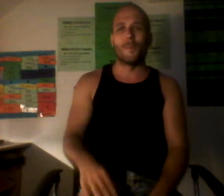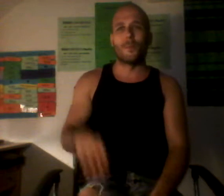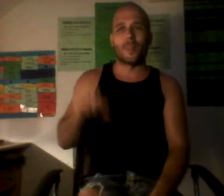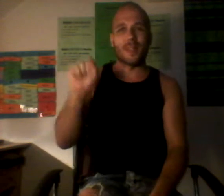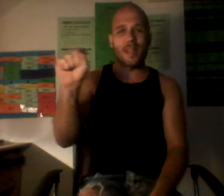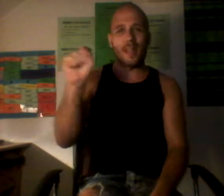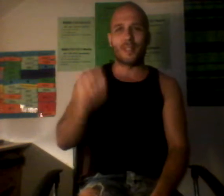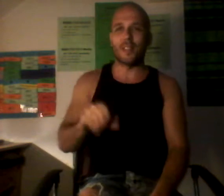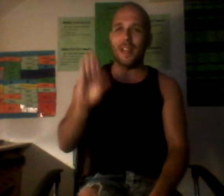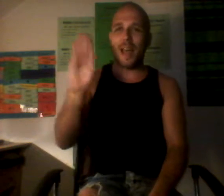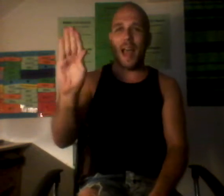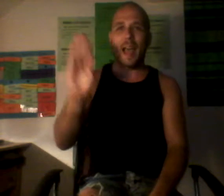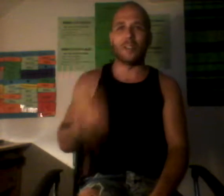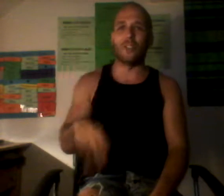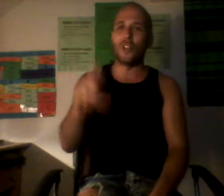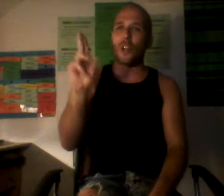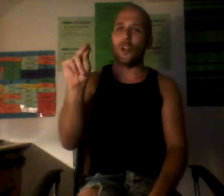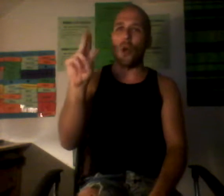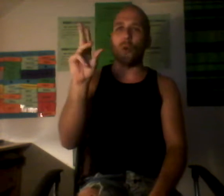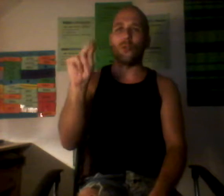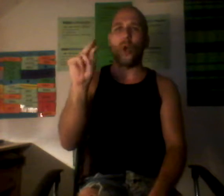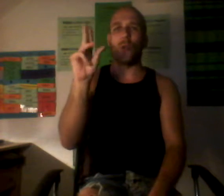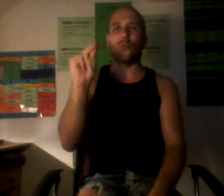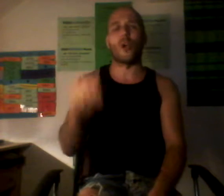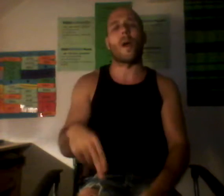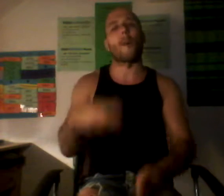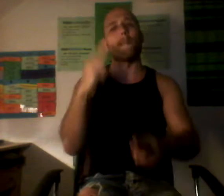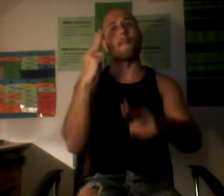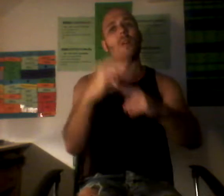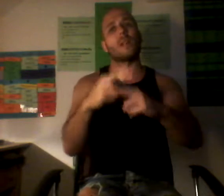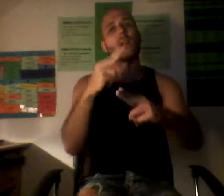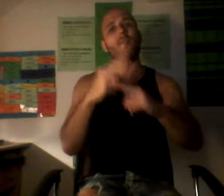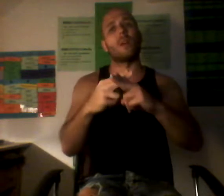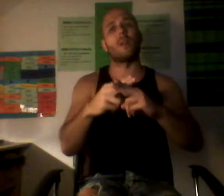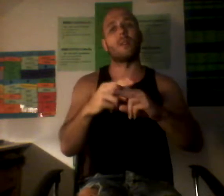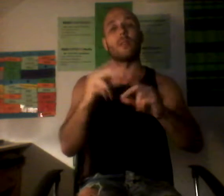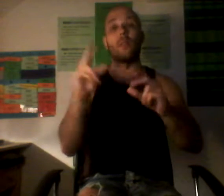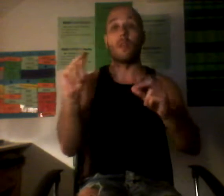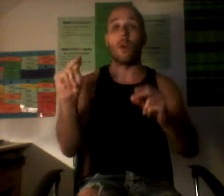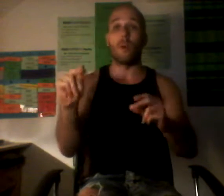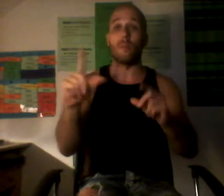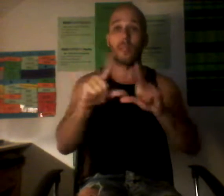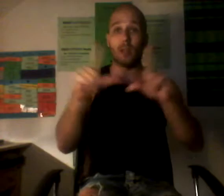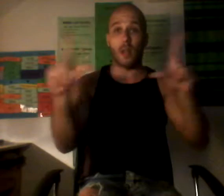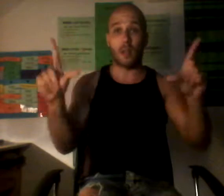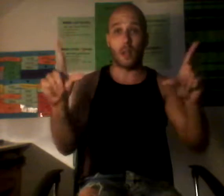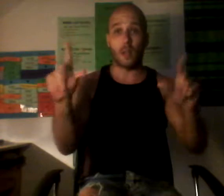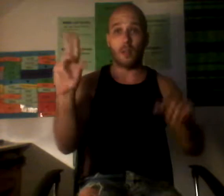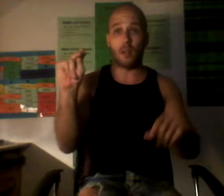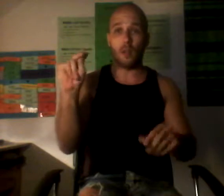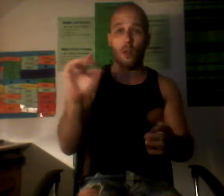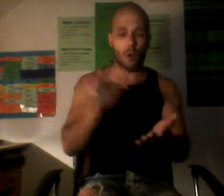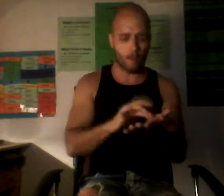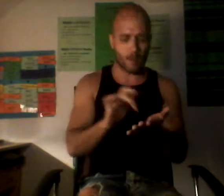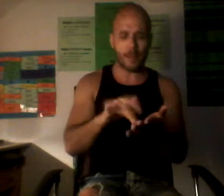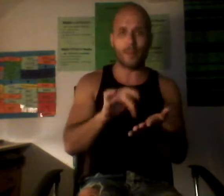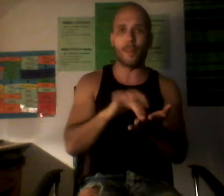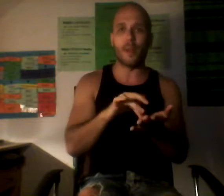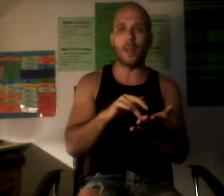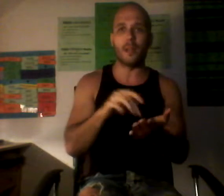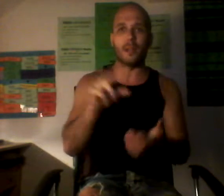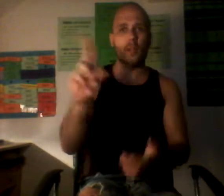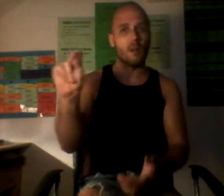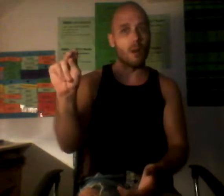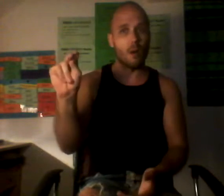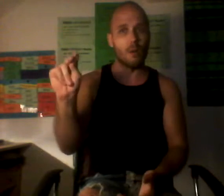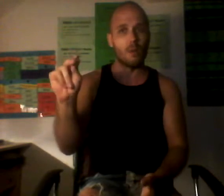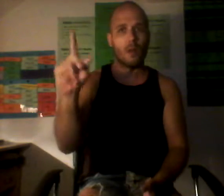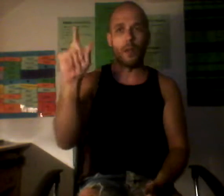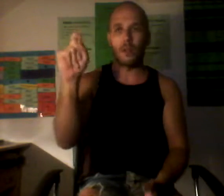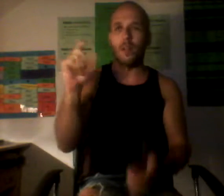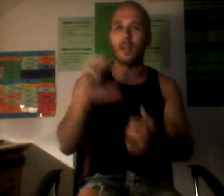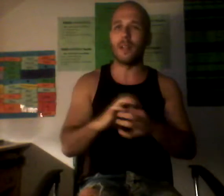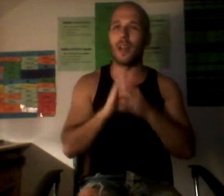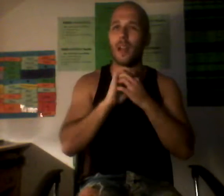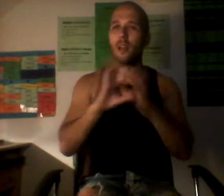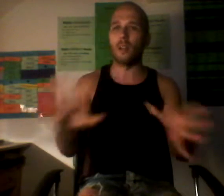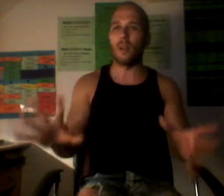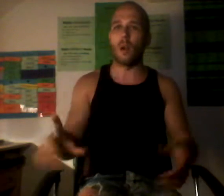speak. Now to the out, to the no, no, no. My name is no, my sign is no, my number is no. You need to let it go,